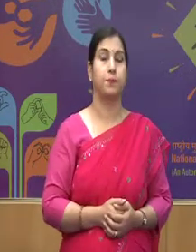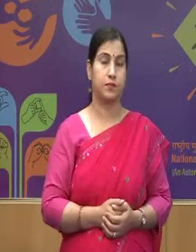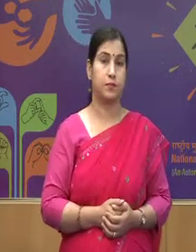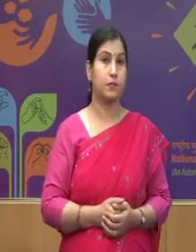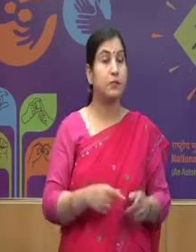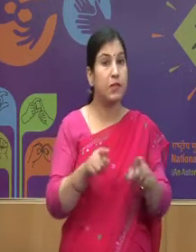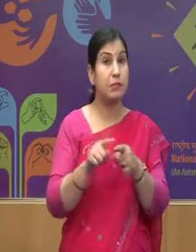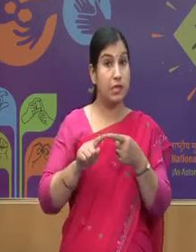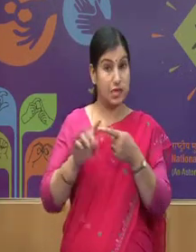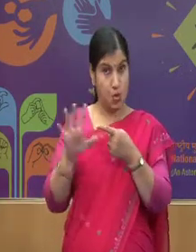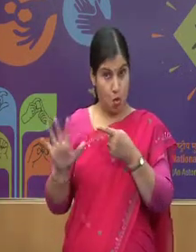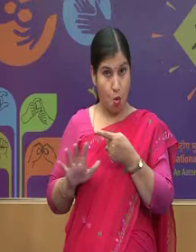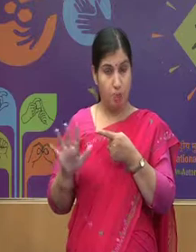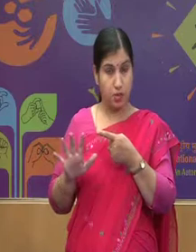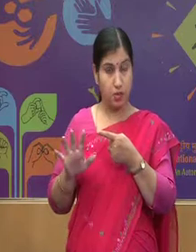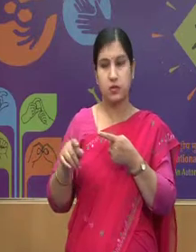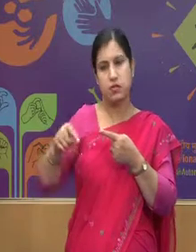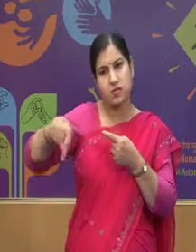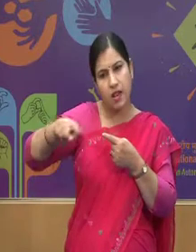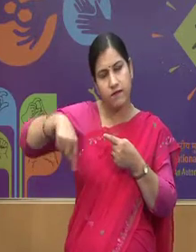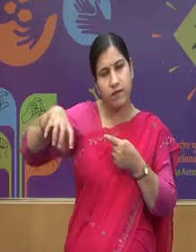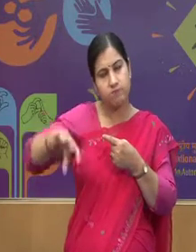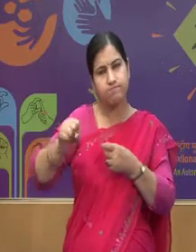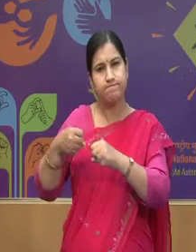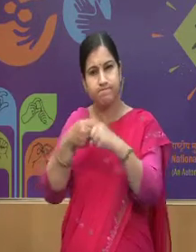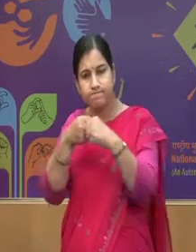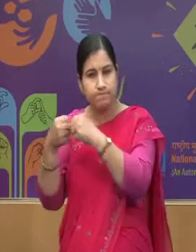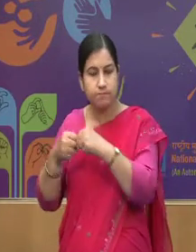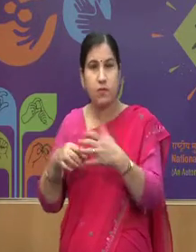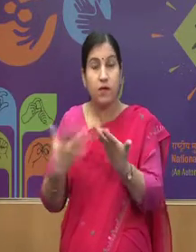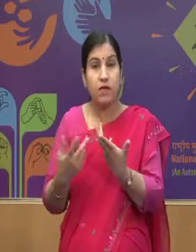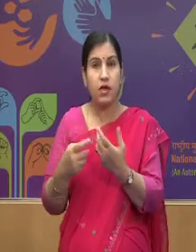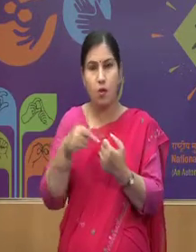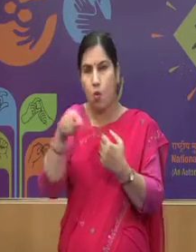The Europeans fought among themselves for dominations over India.